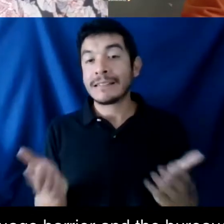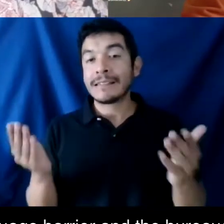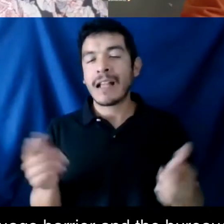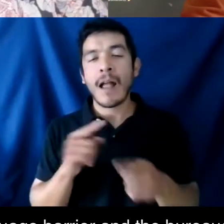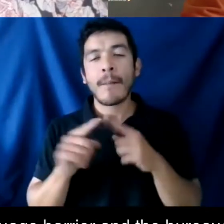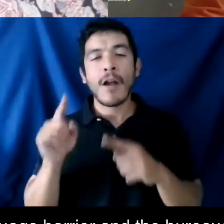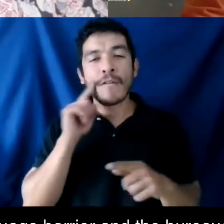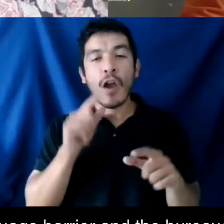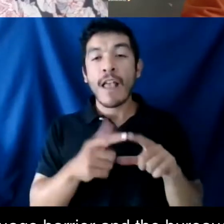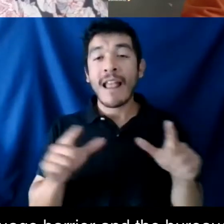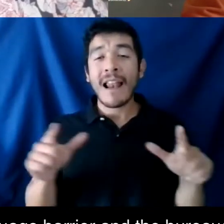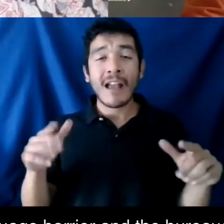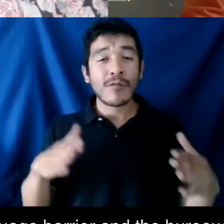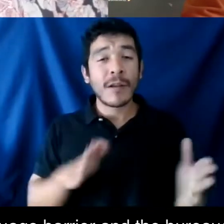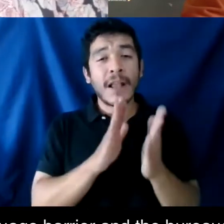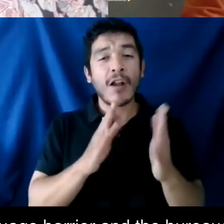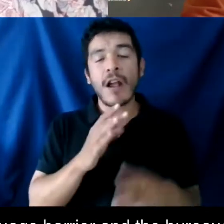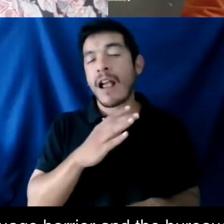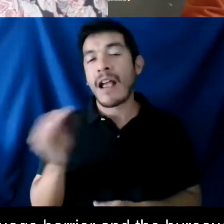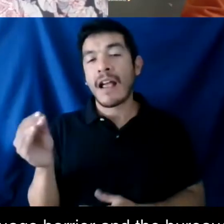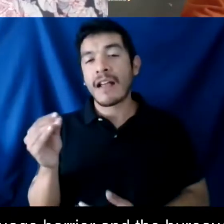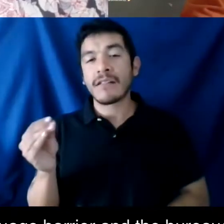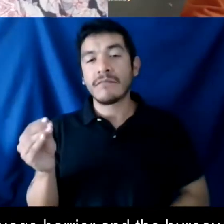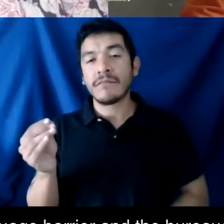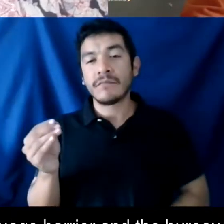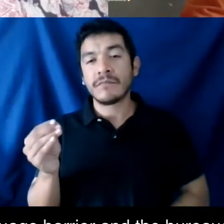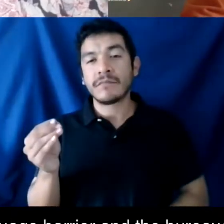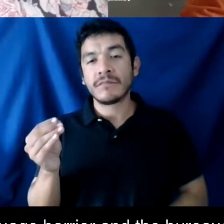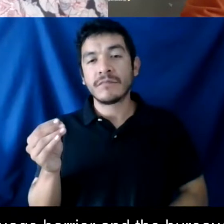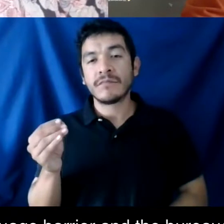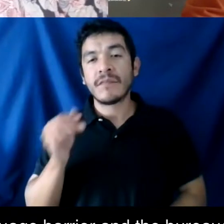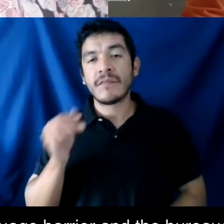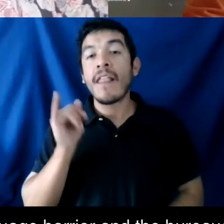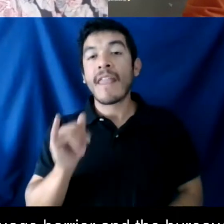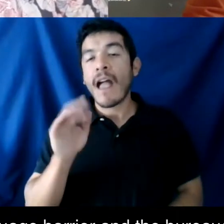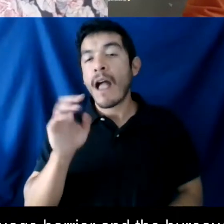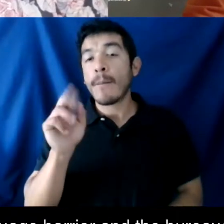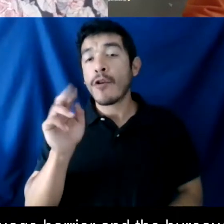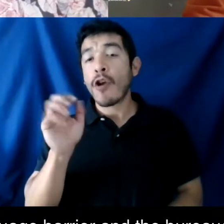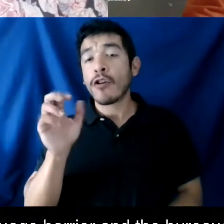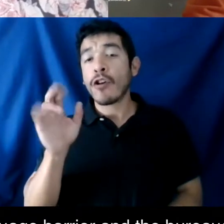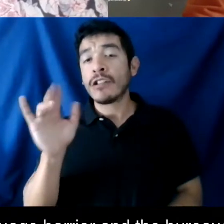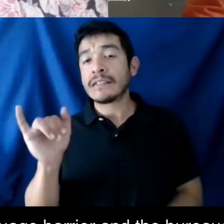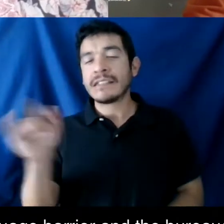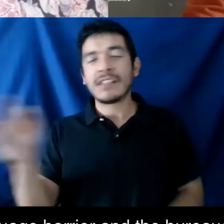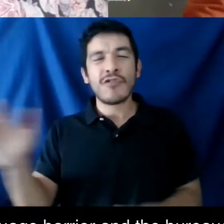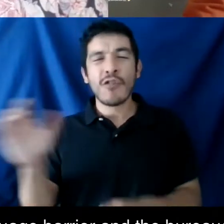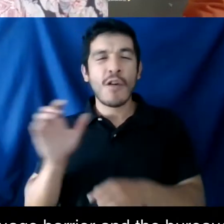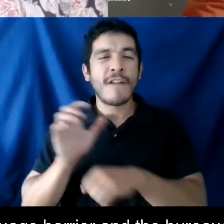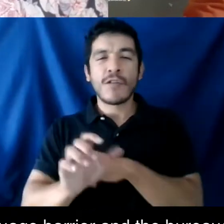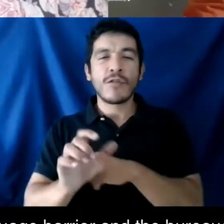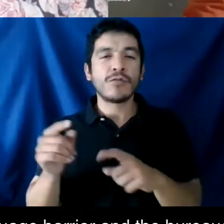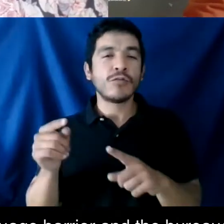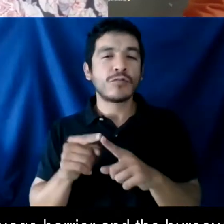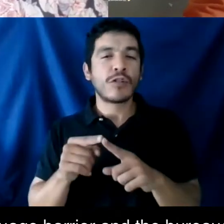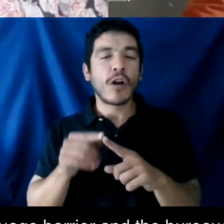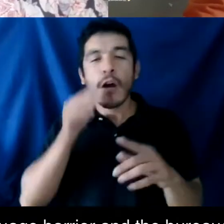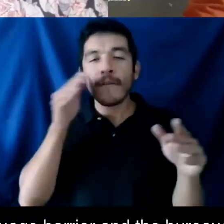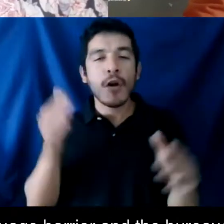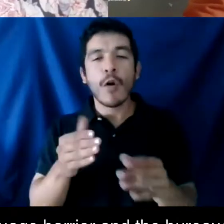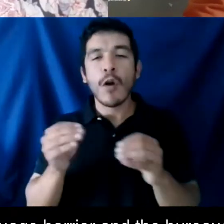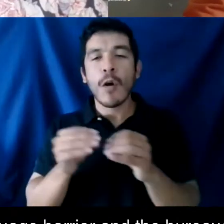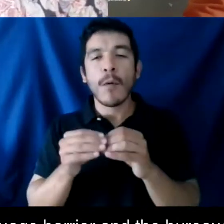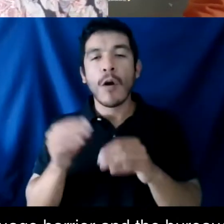to the language barrier and the bureaucracy, she was forced to focus